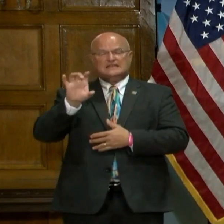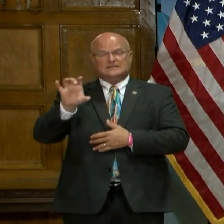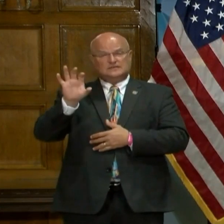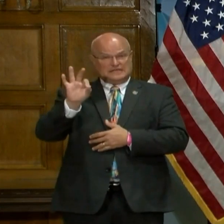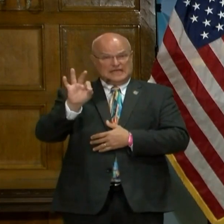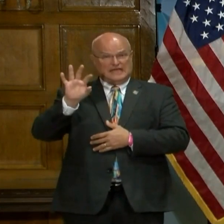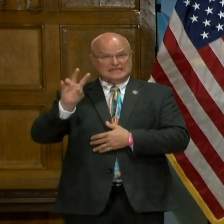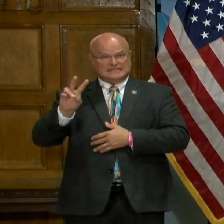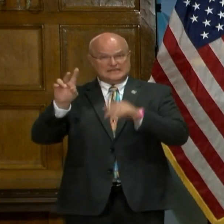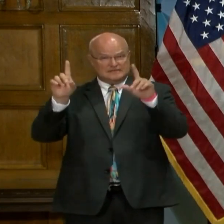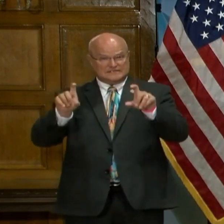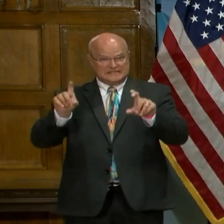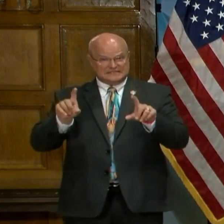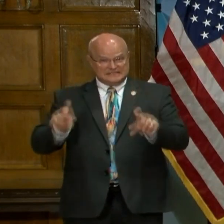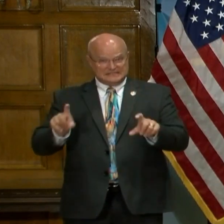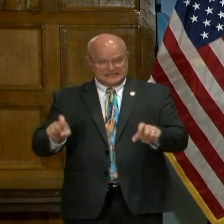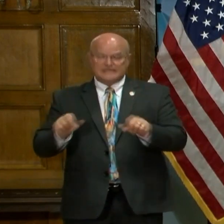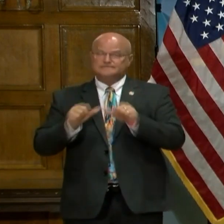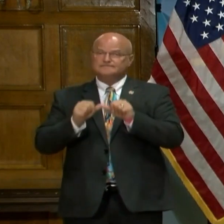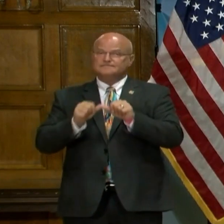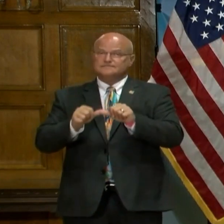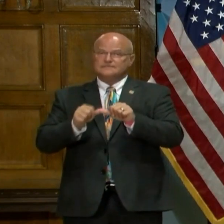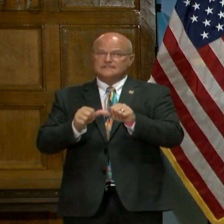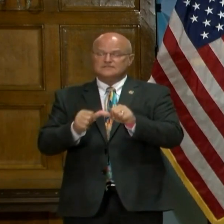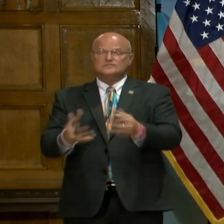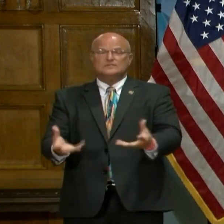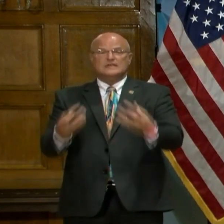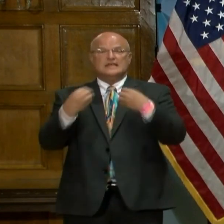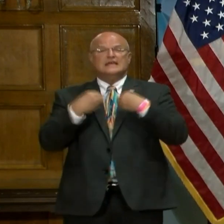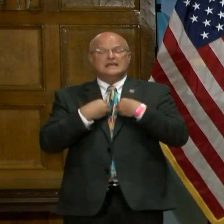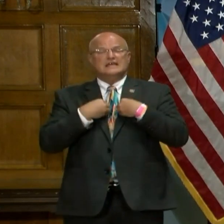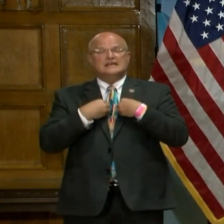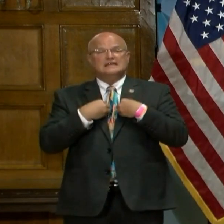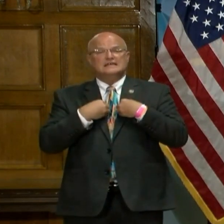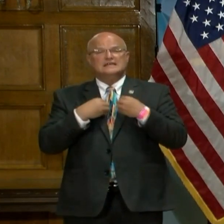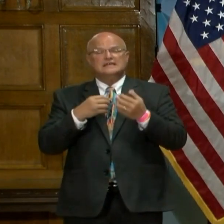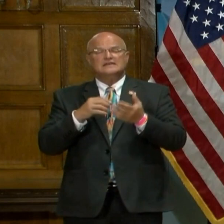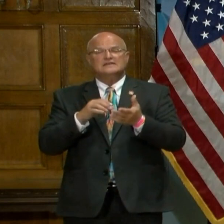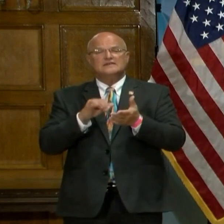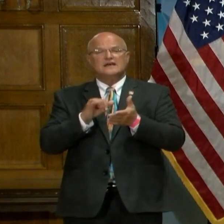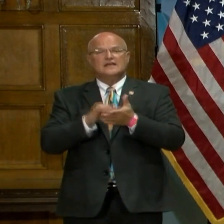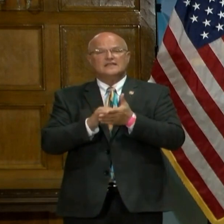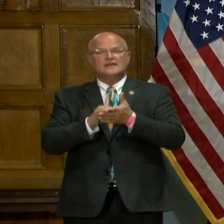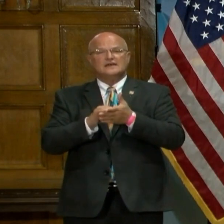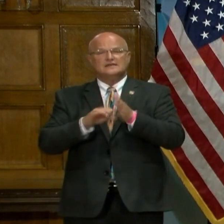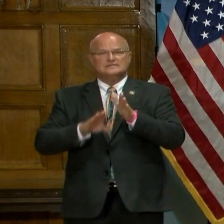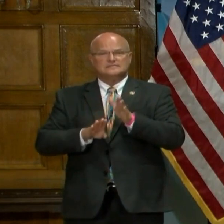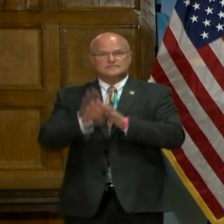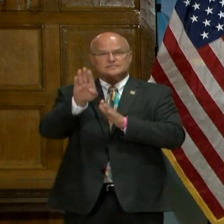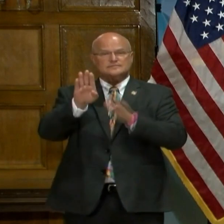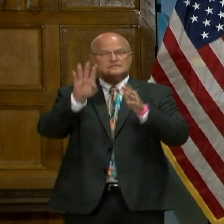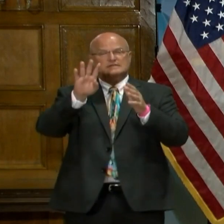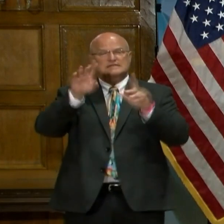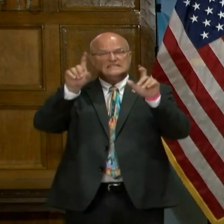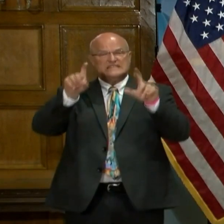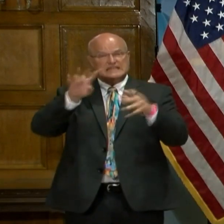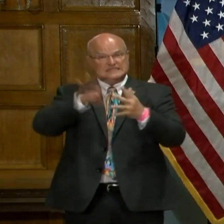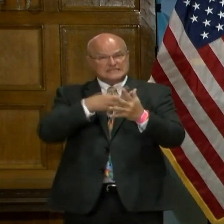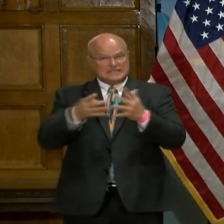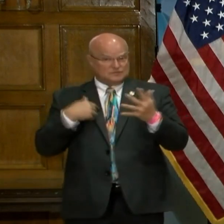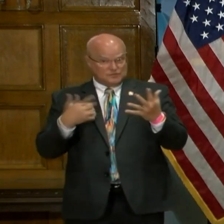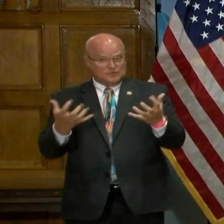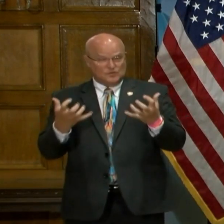6,897 tests, which continues to give us the accelerated testing schedule that we